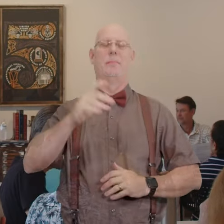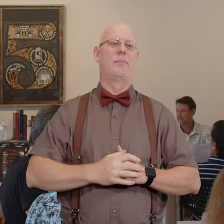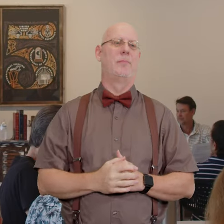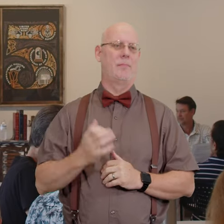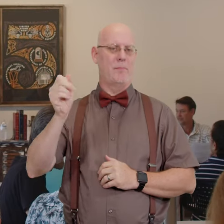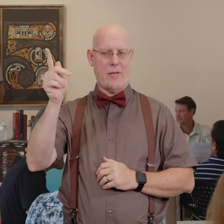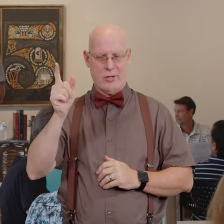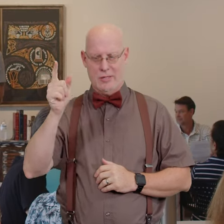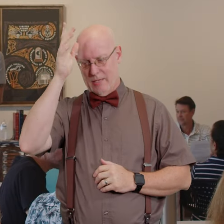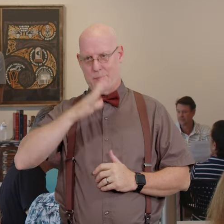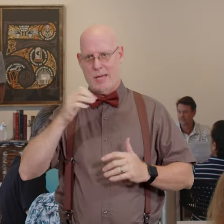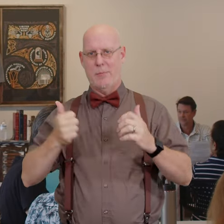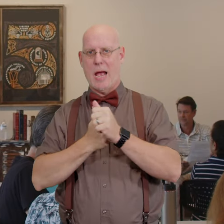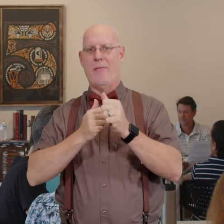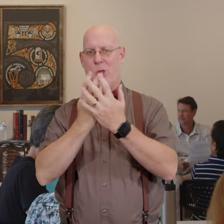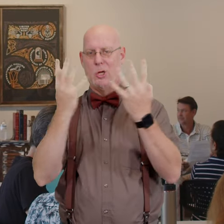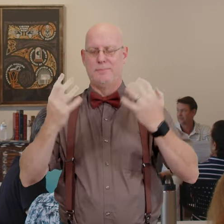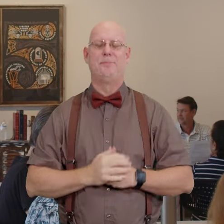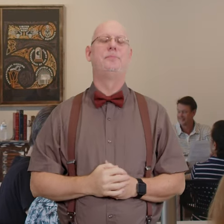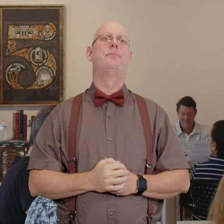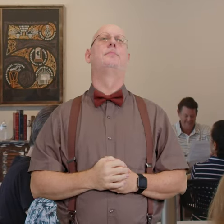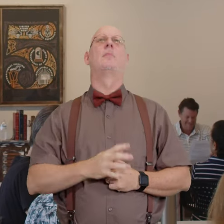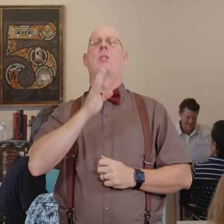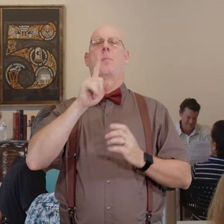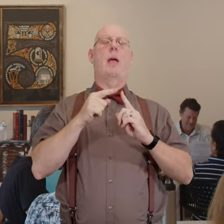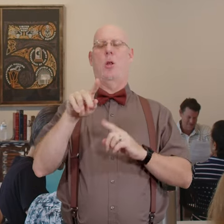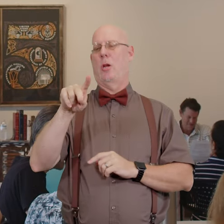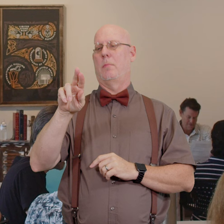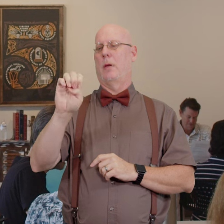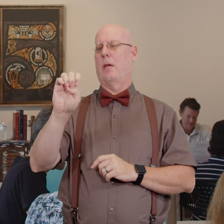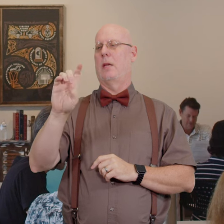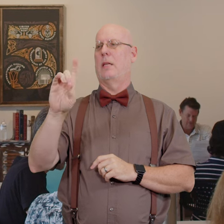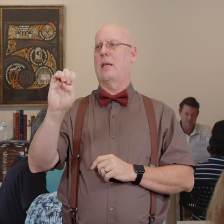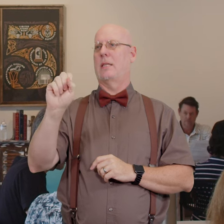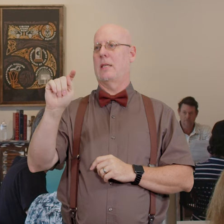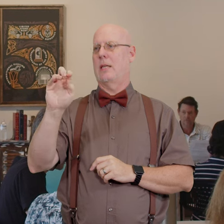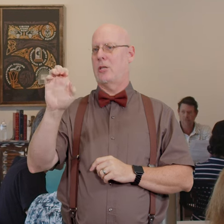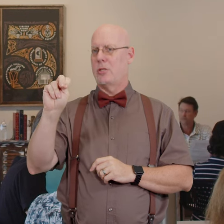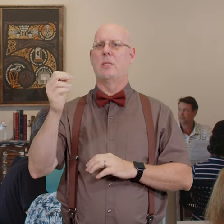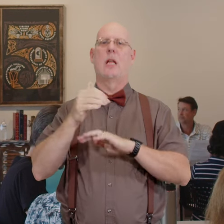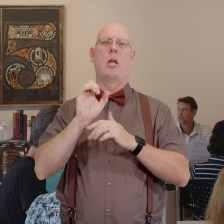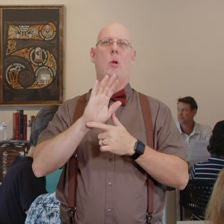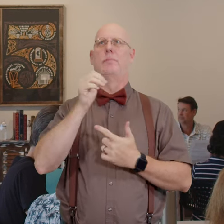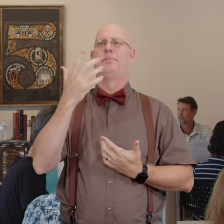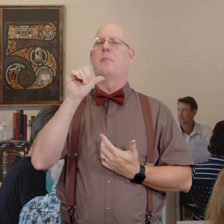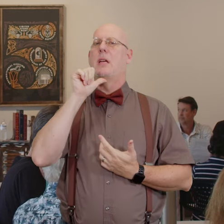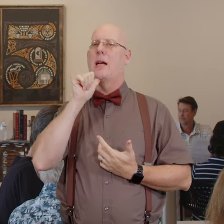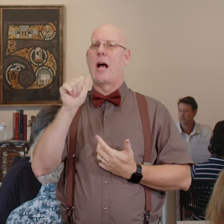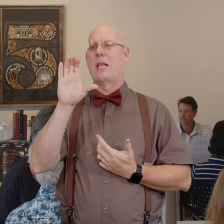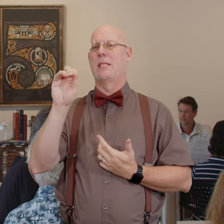There we go. He's back there. The man behind the curtain. We're talking about predestination tonight, or unconditional